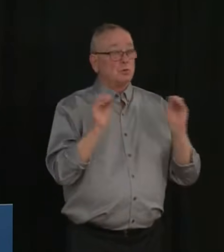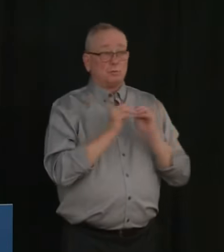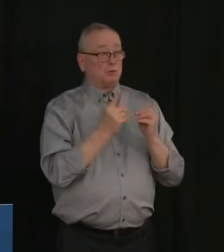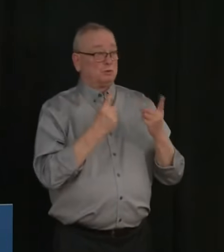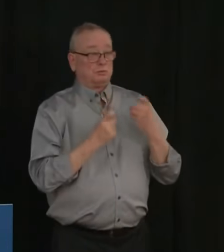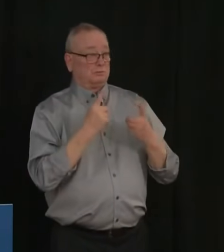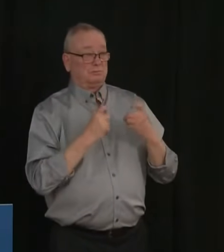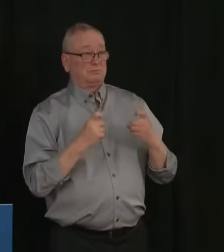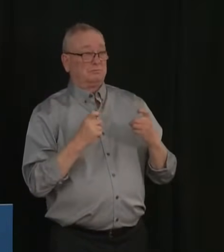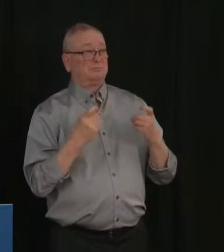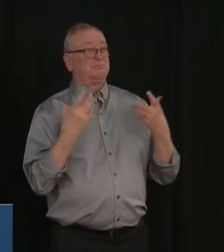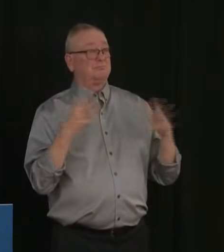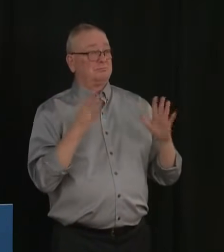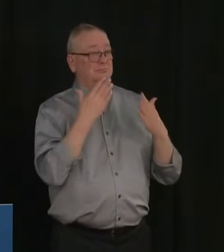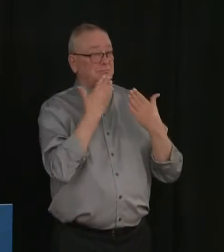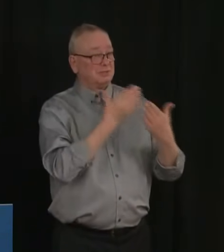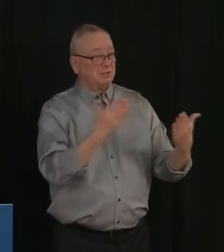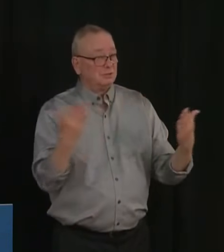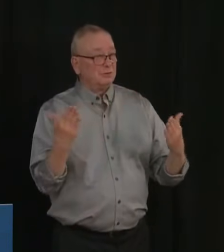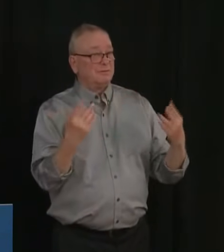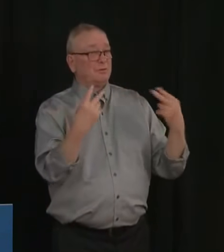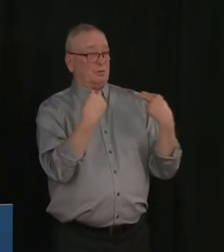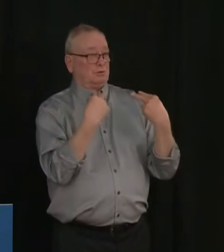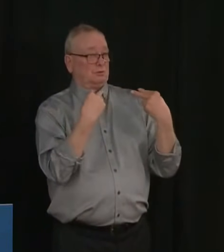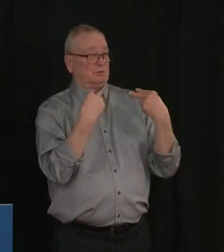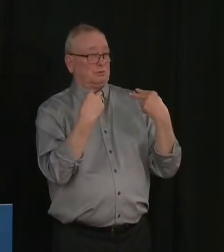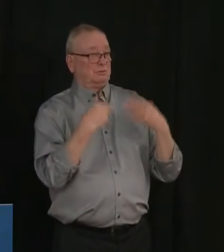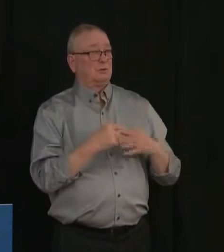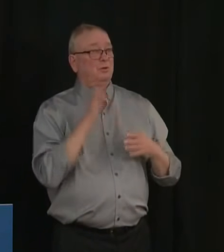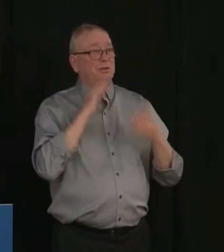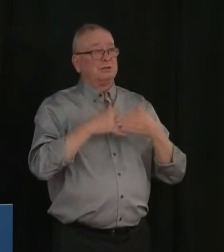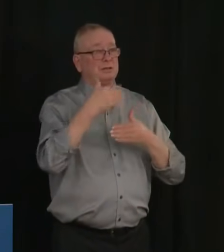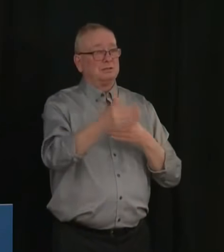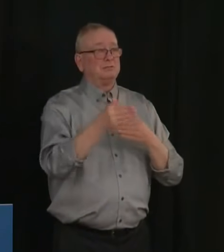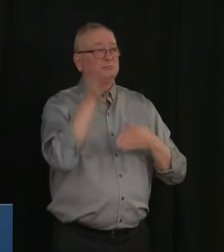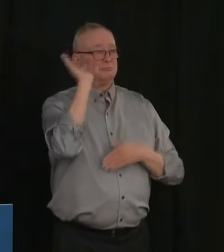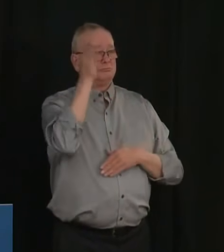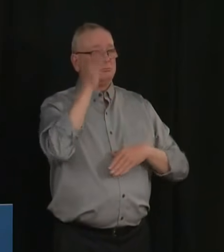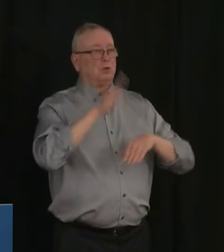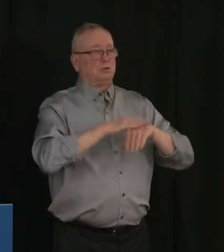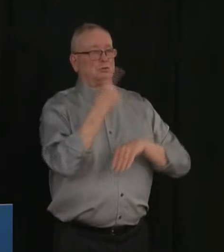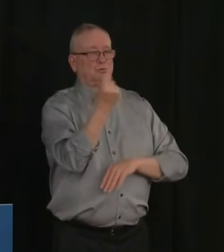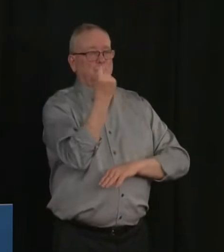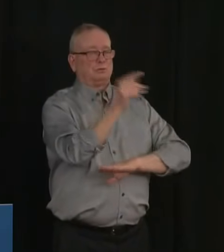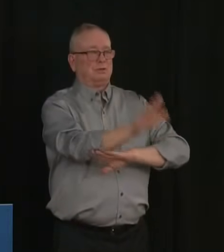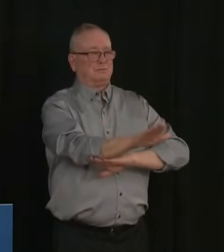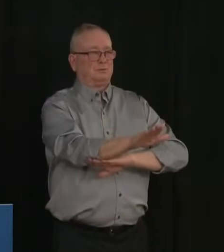Dr. Hinshaw will provide another live update on Tuesday afternoon. Have a safe evening.